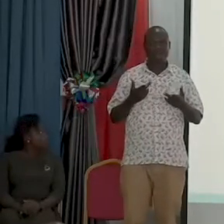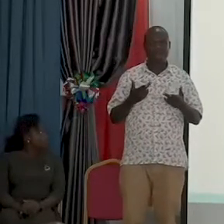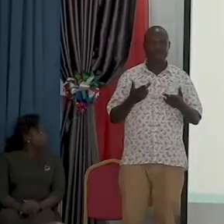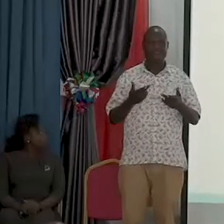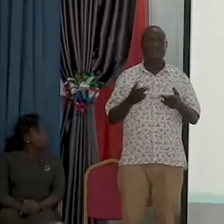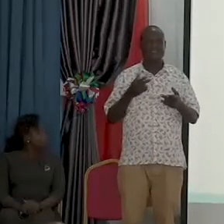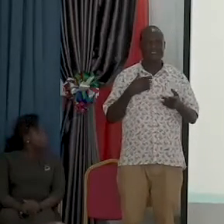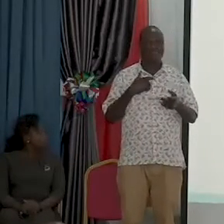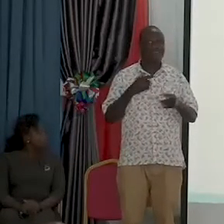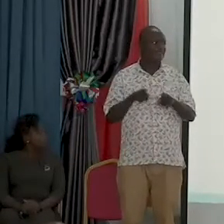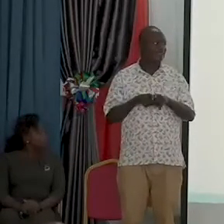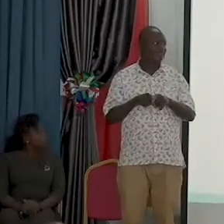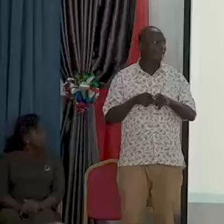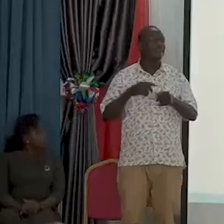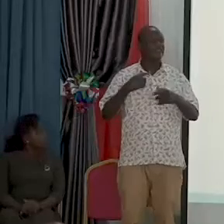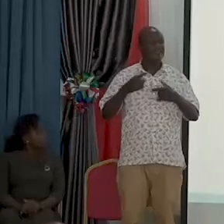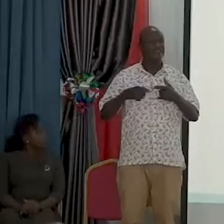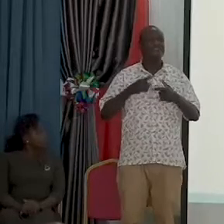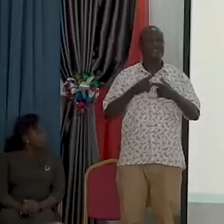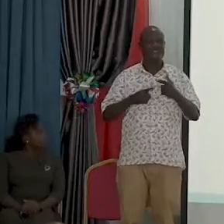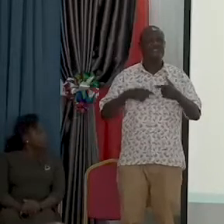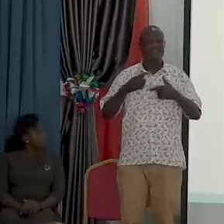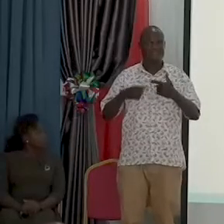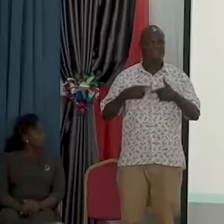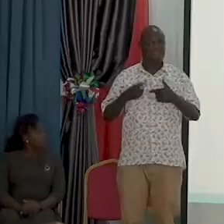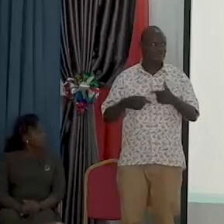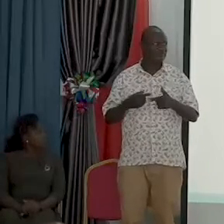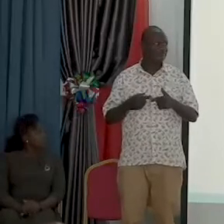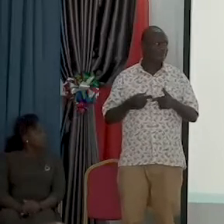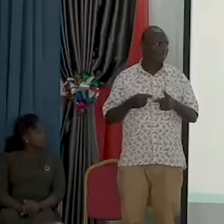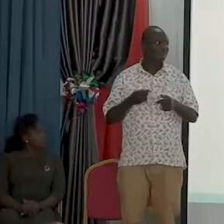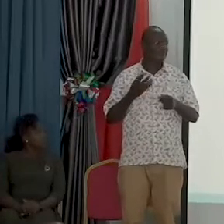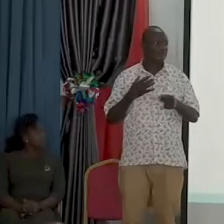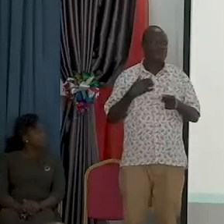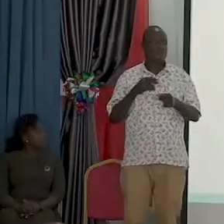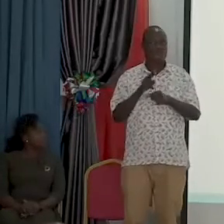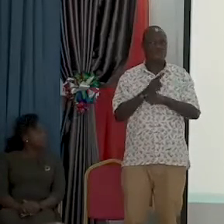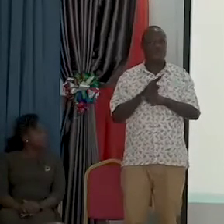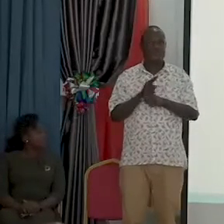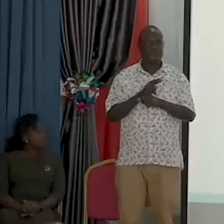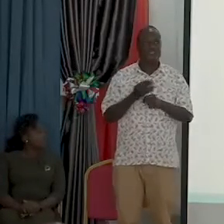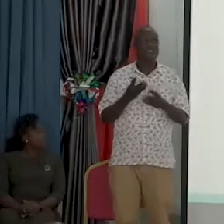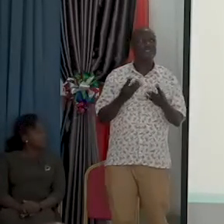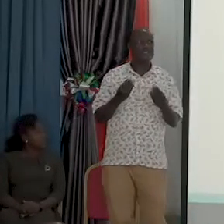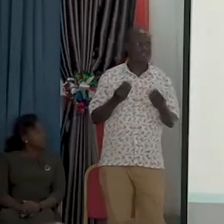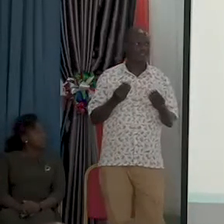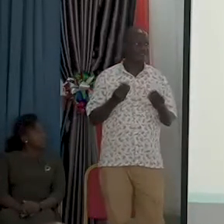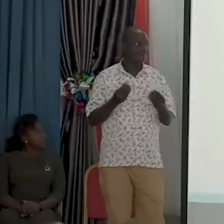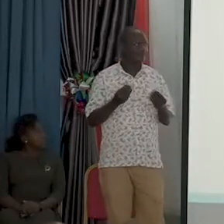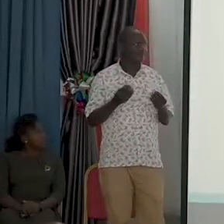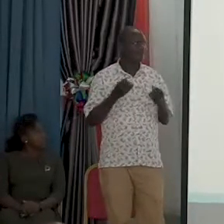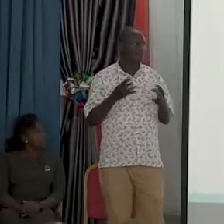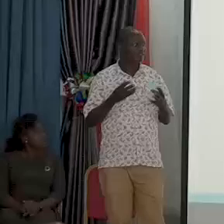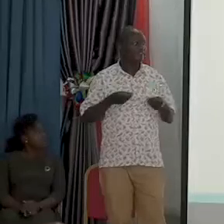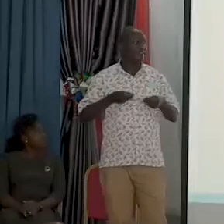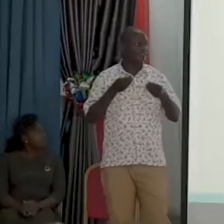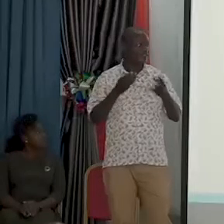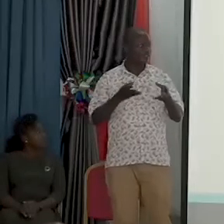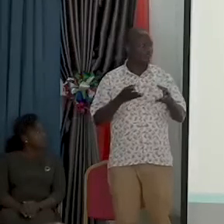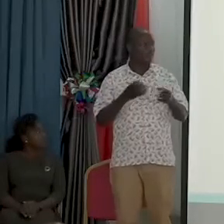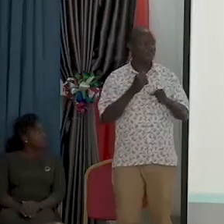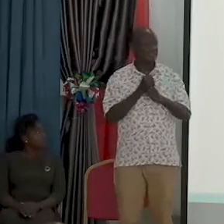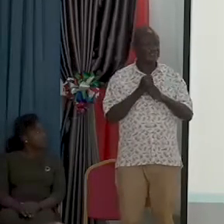literally hundreds and hundreds of things that you could possibly use, and it's easy to get lost. So I'm going to give you a pathway